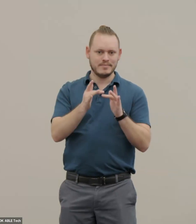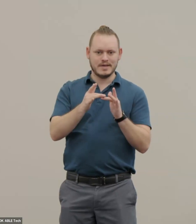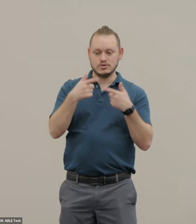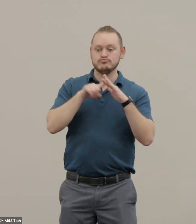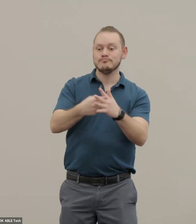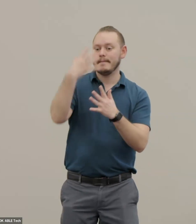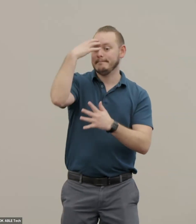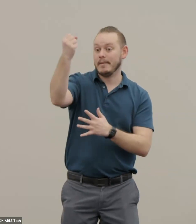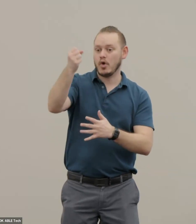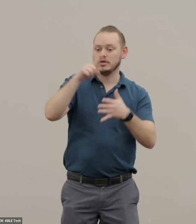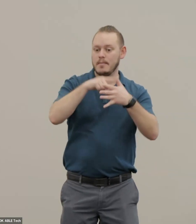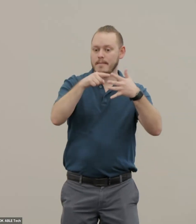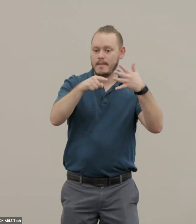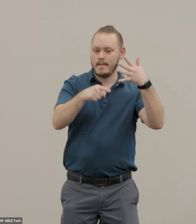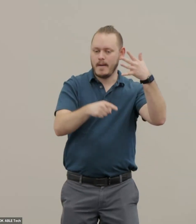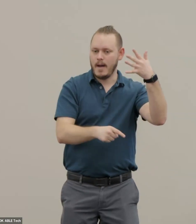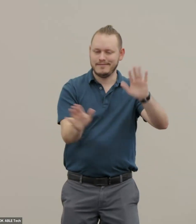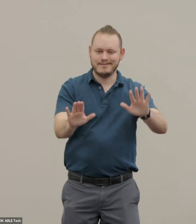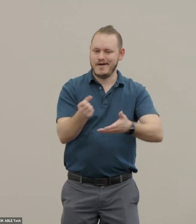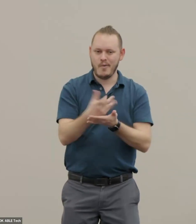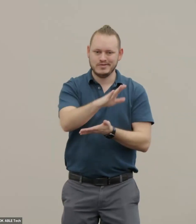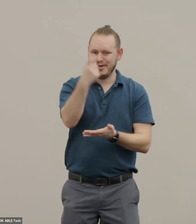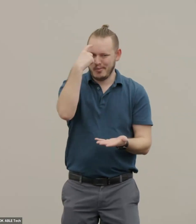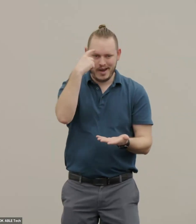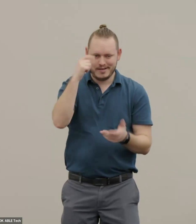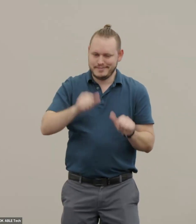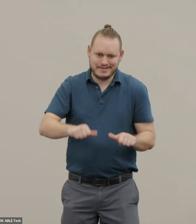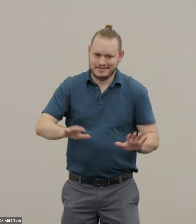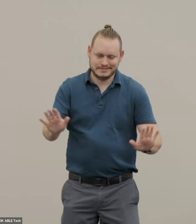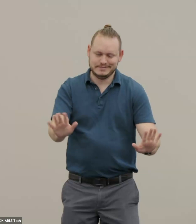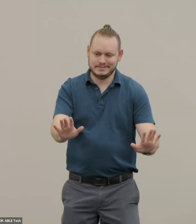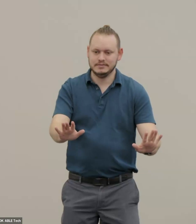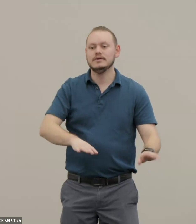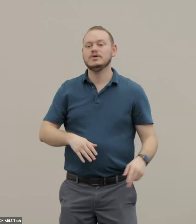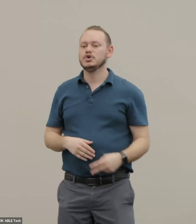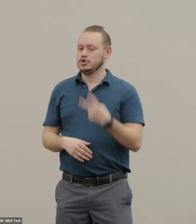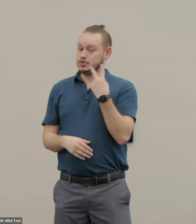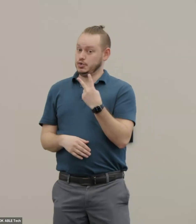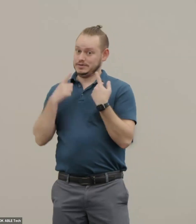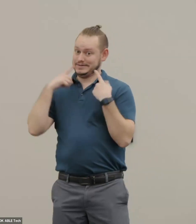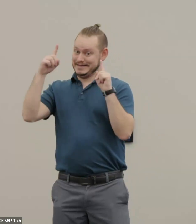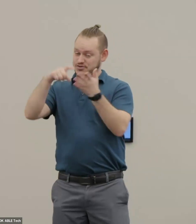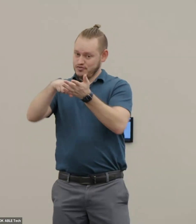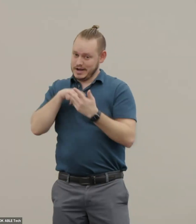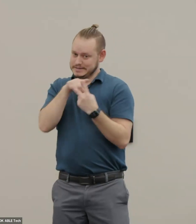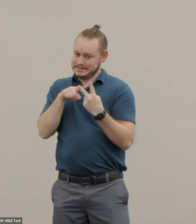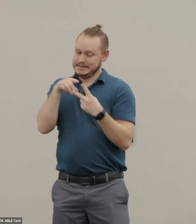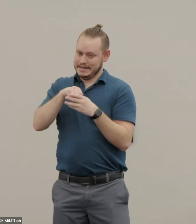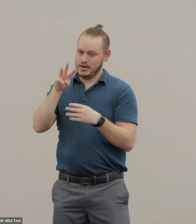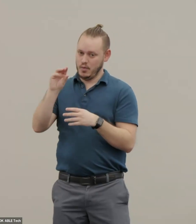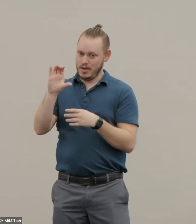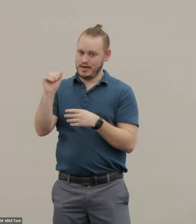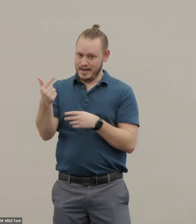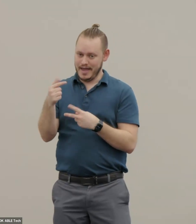That's like a waste of your brain capacity, right? But there are two success criteria that is found in